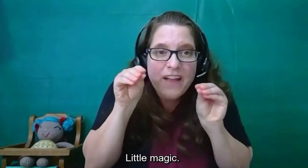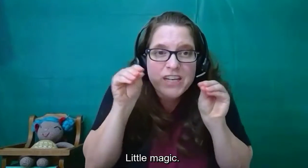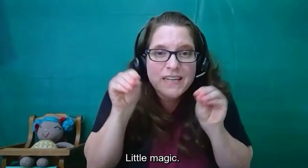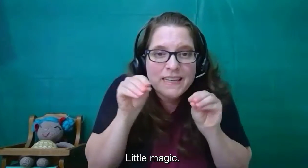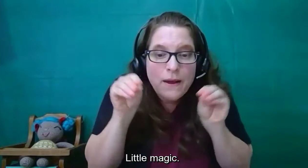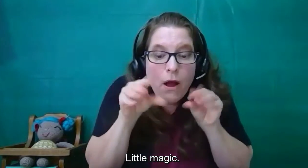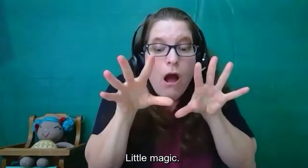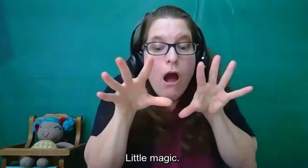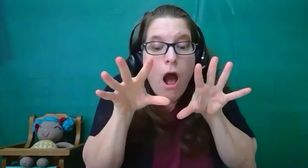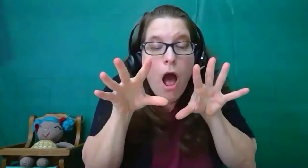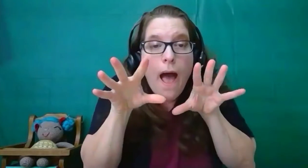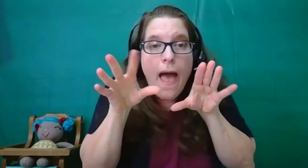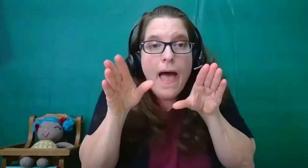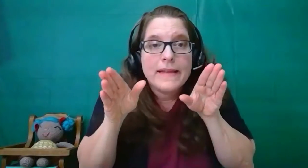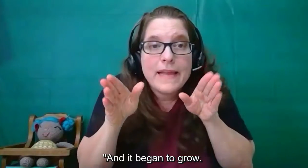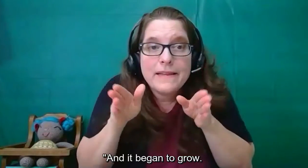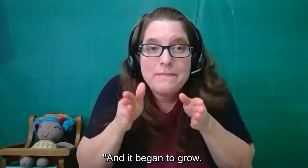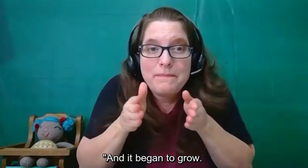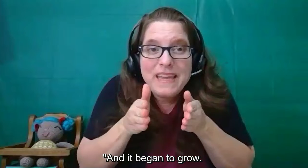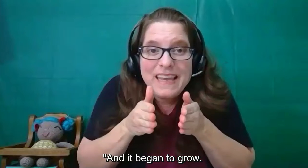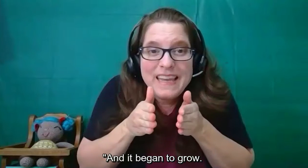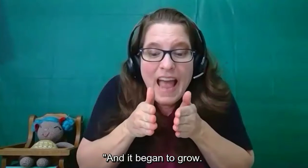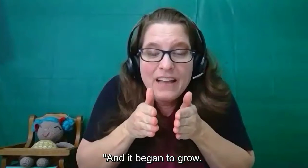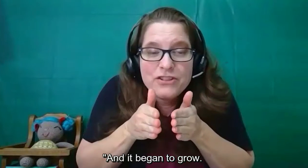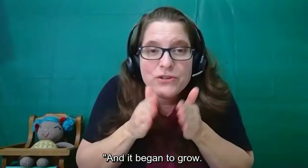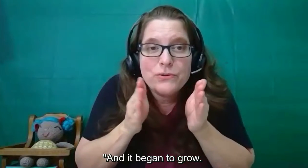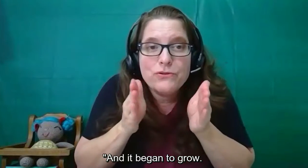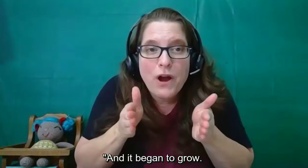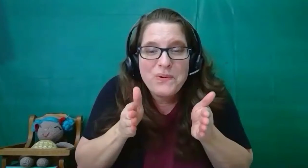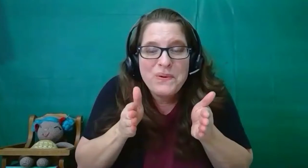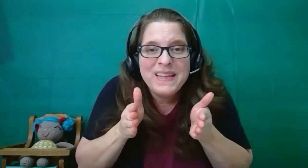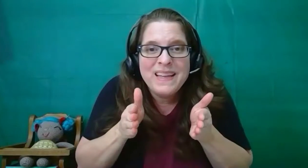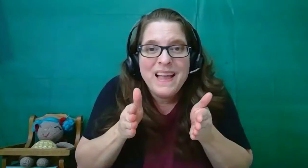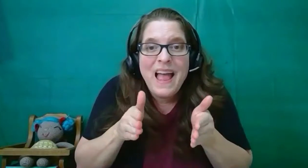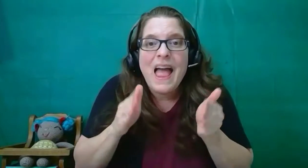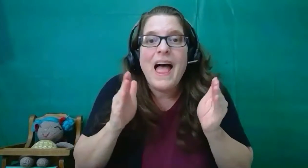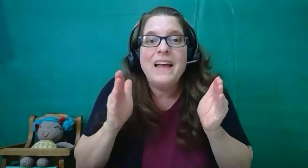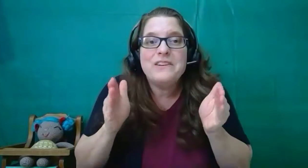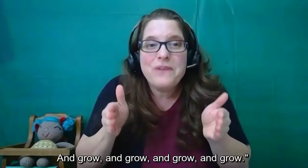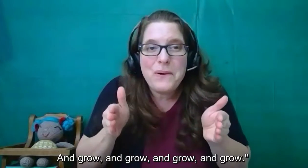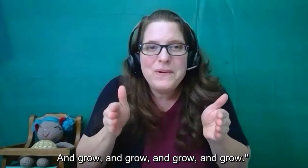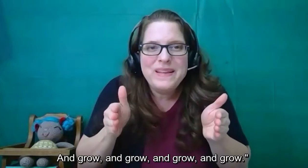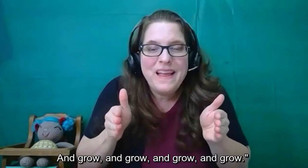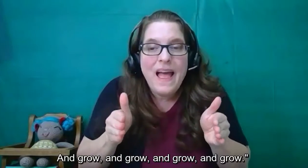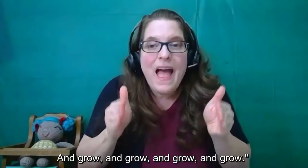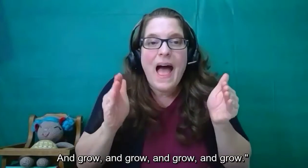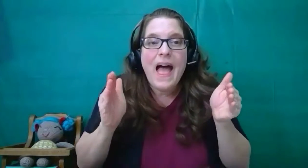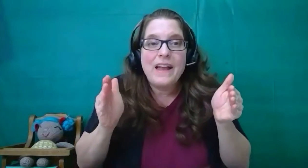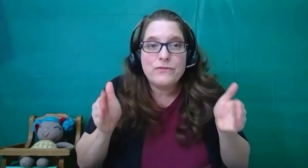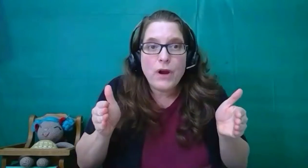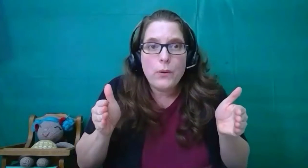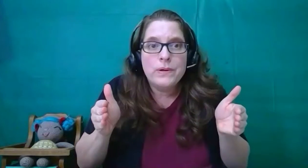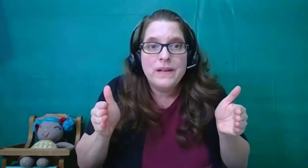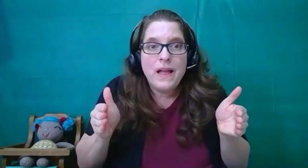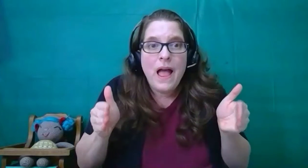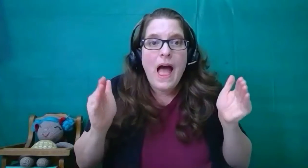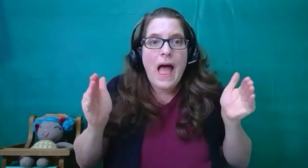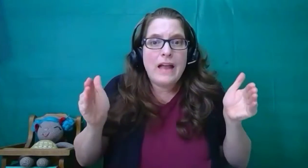magic. And it began to grow and grow and grow and